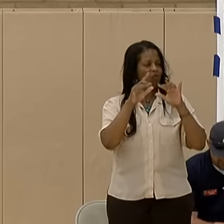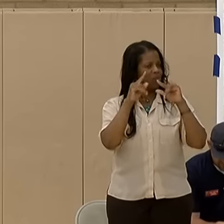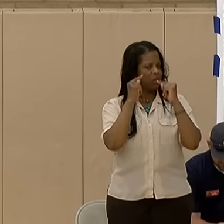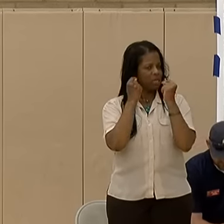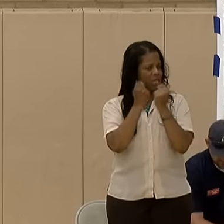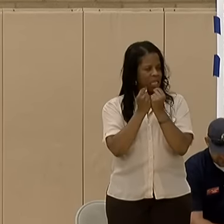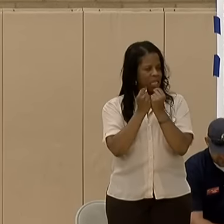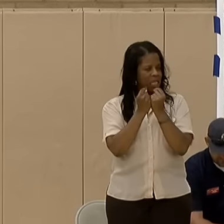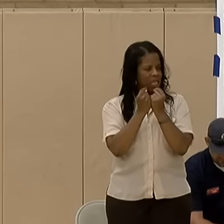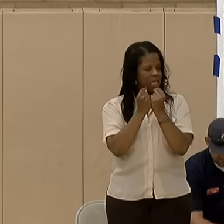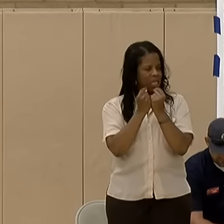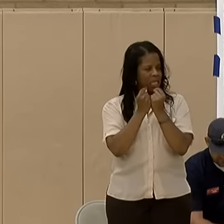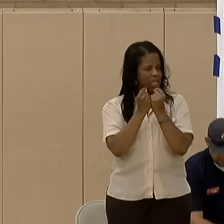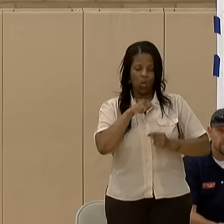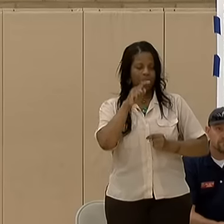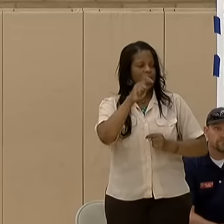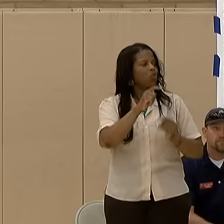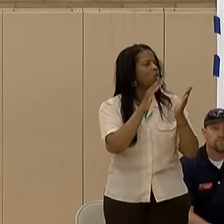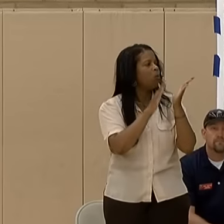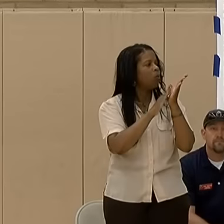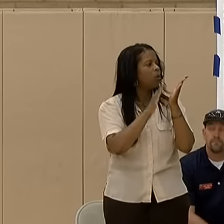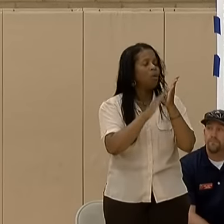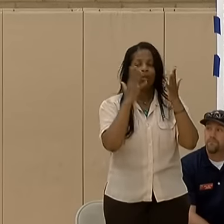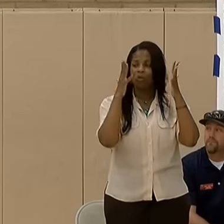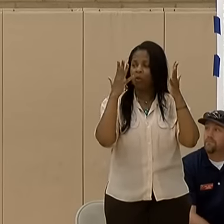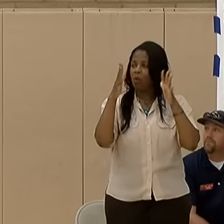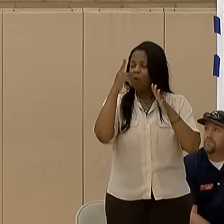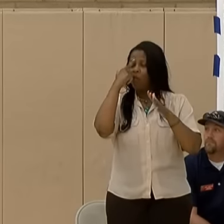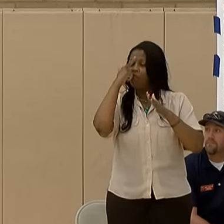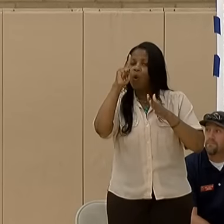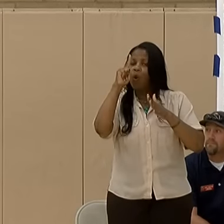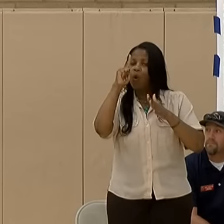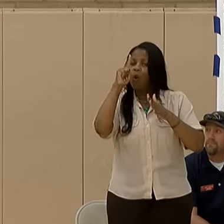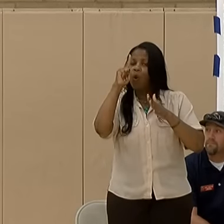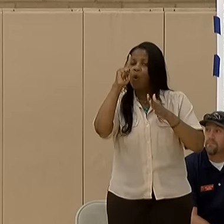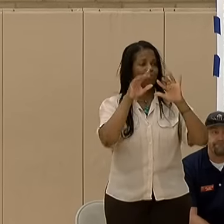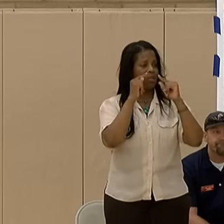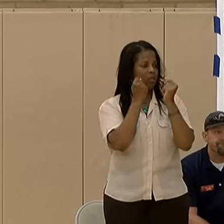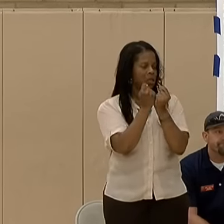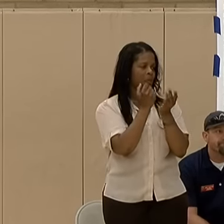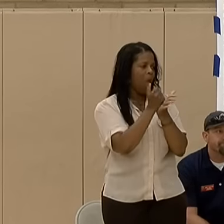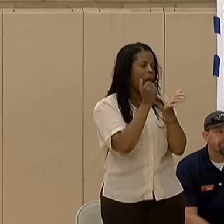think we need to give a big hand to this incident management team right now.